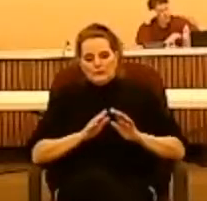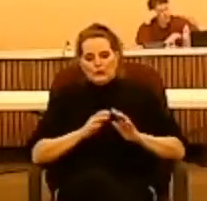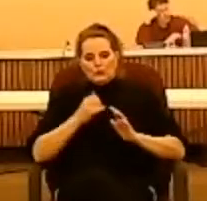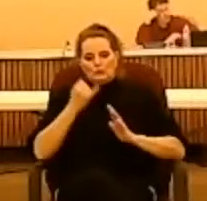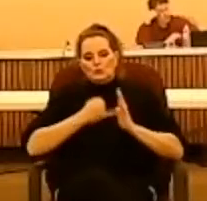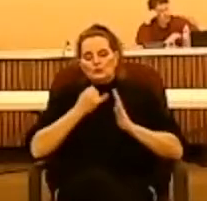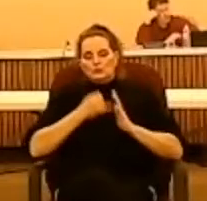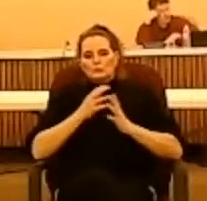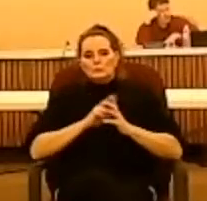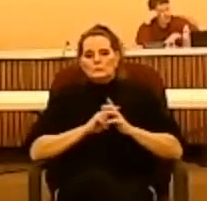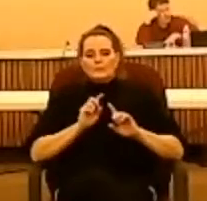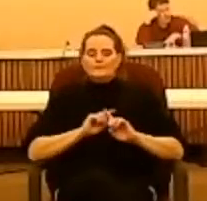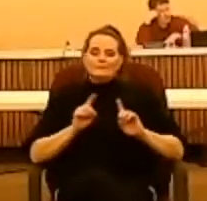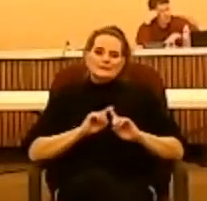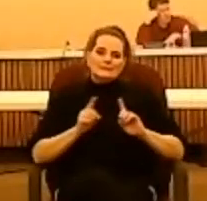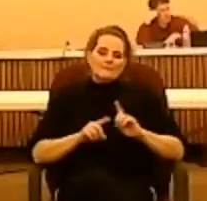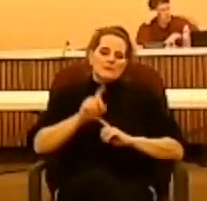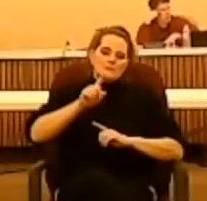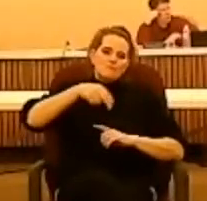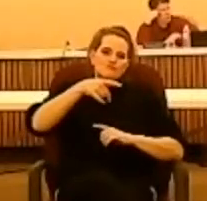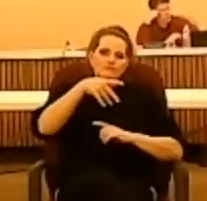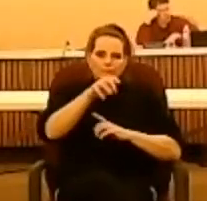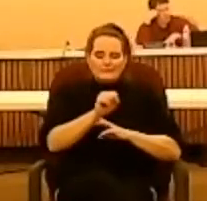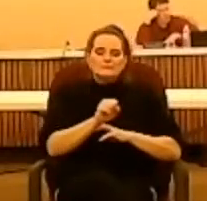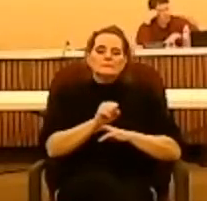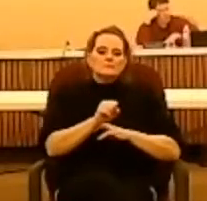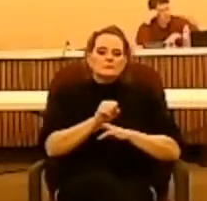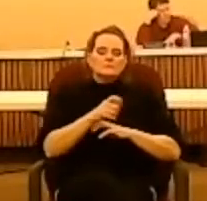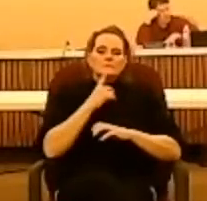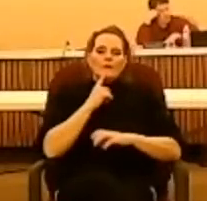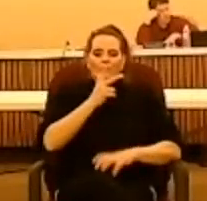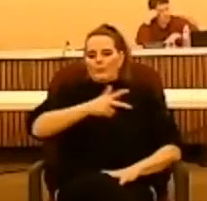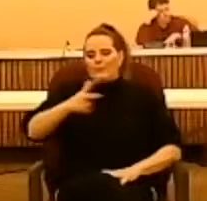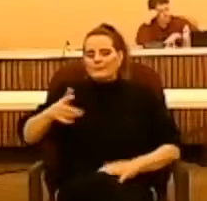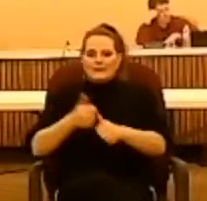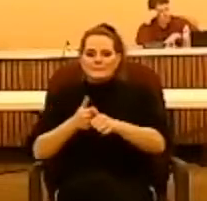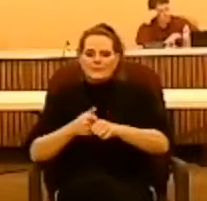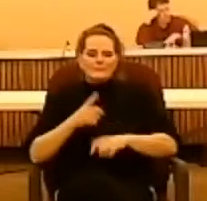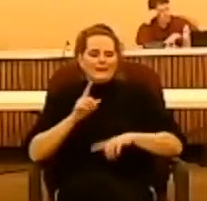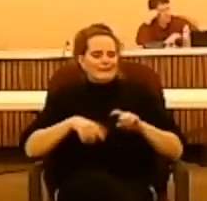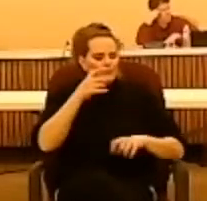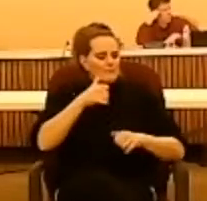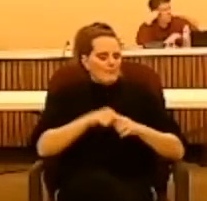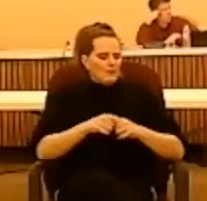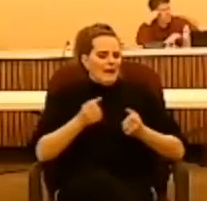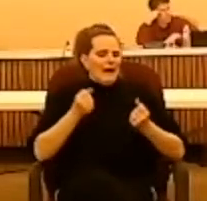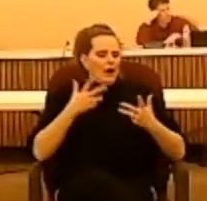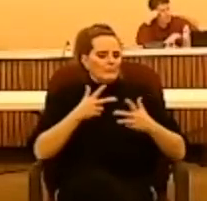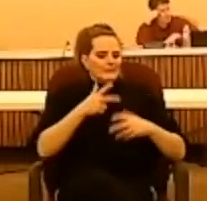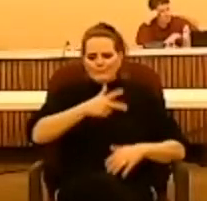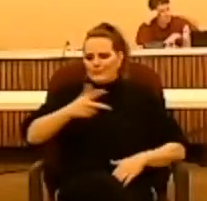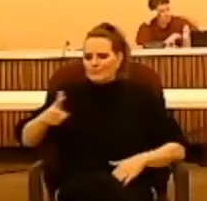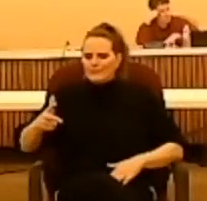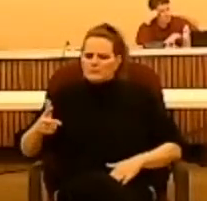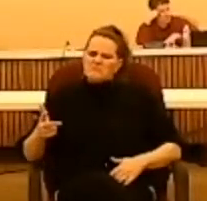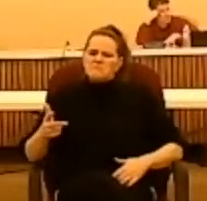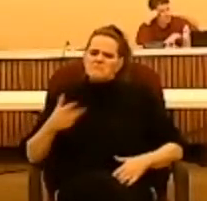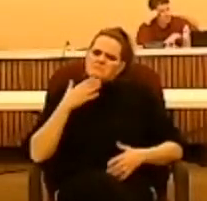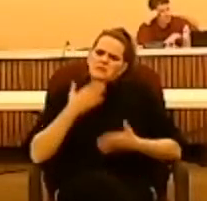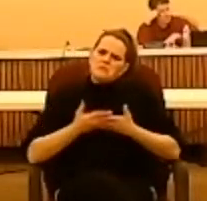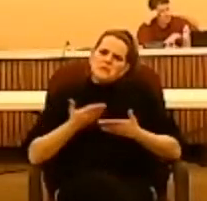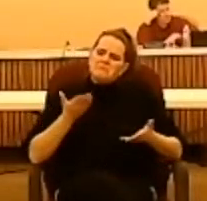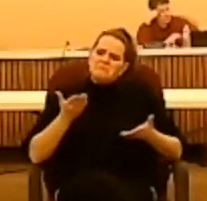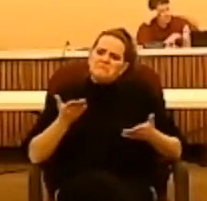I should have checked beforehand. I don't remember what the largest number of spaces was, but it was a decent amount. Certainly